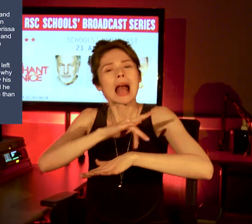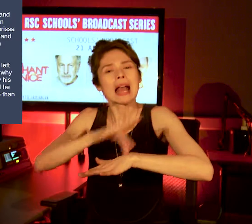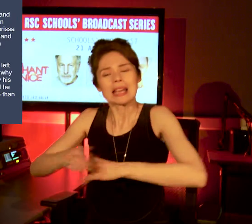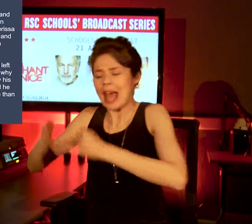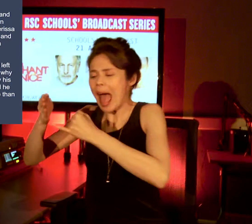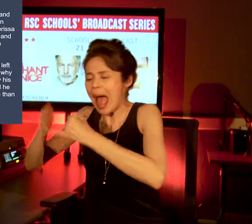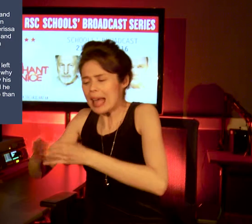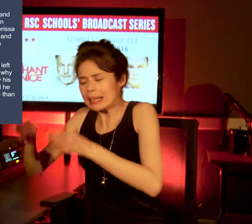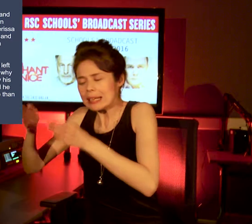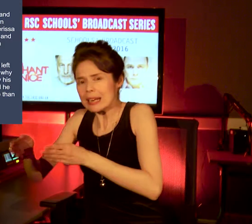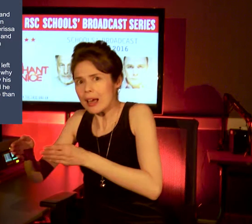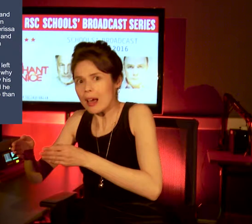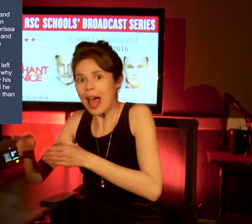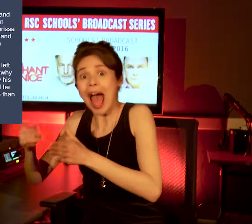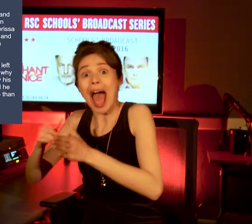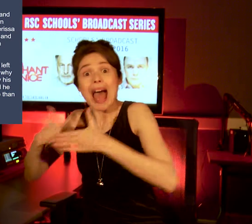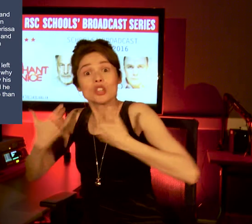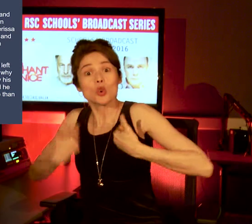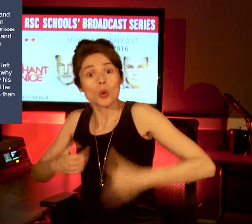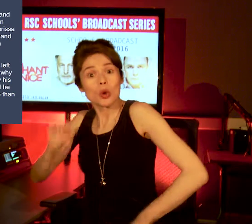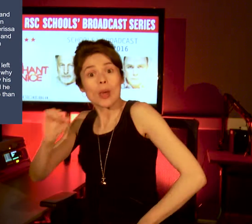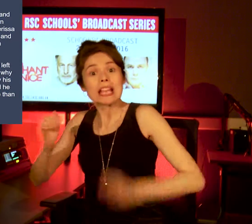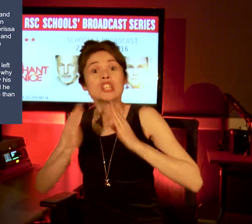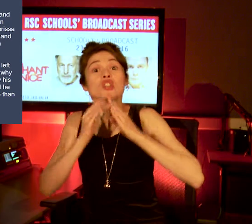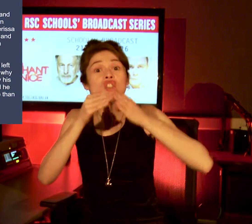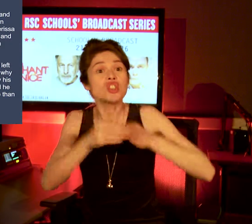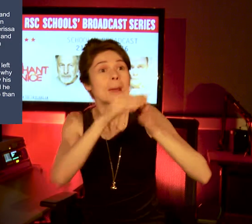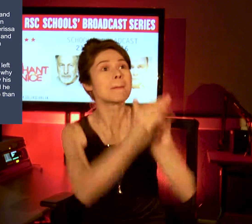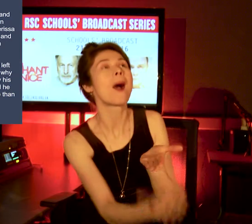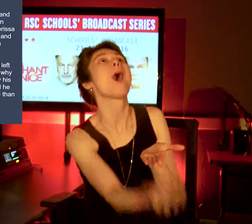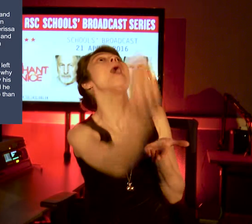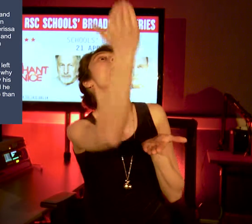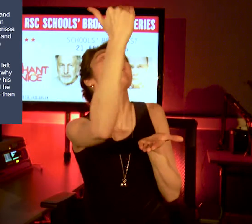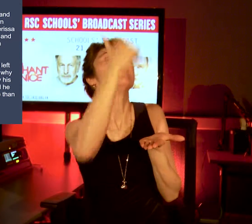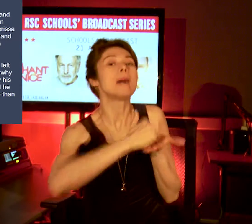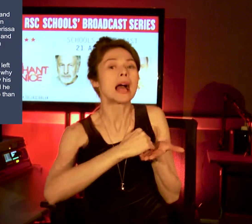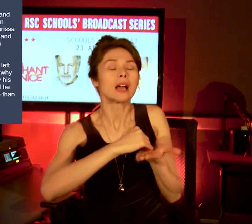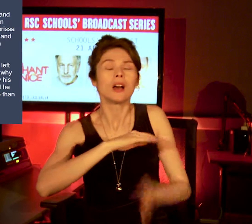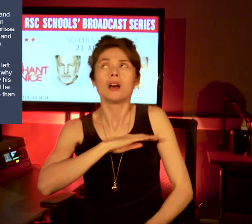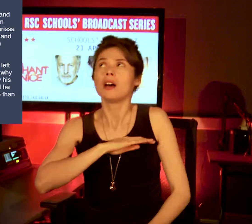As the play finishes and Antonio's ships return safely,